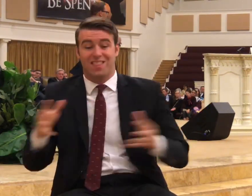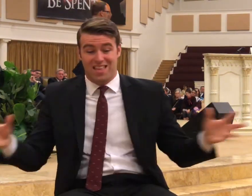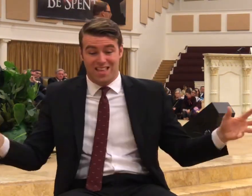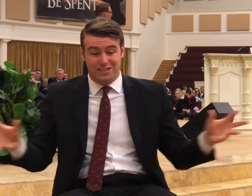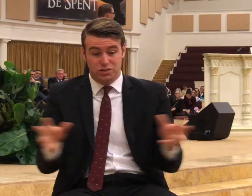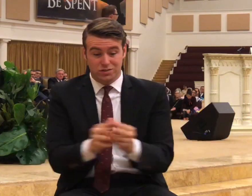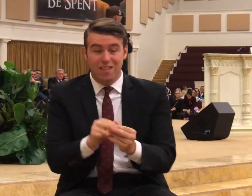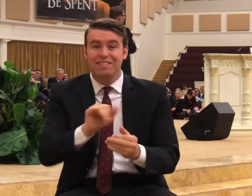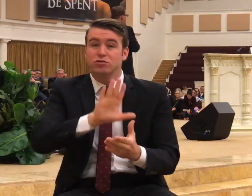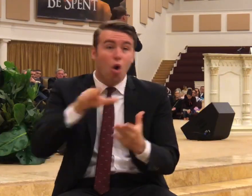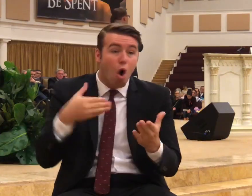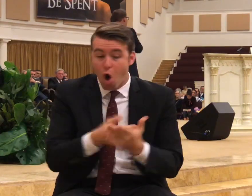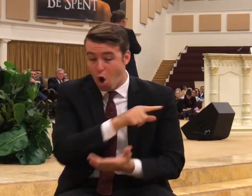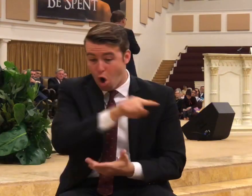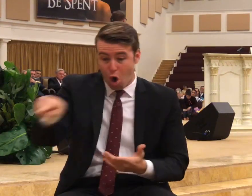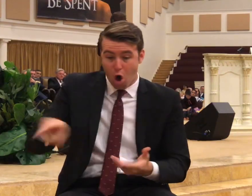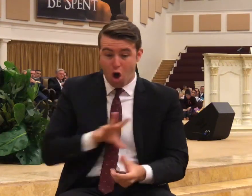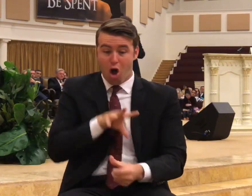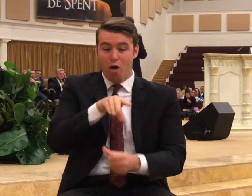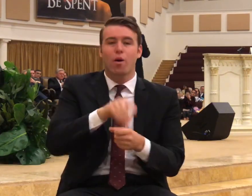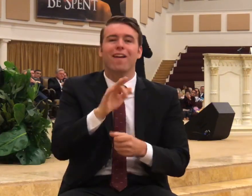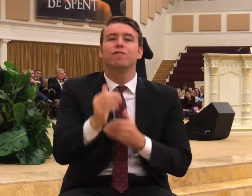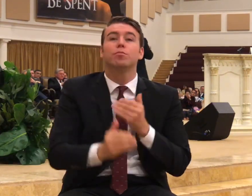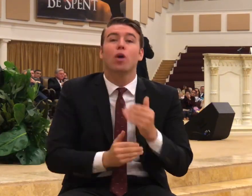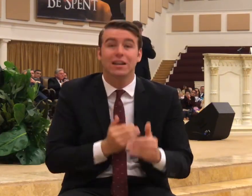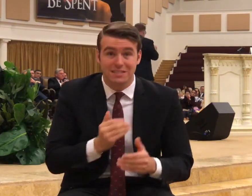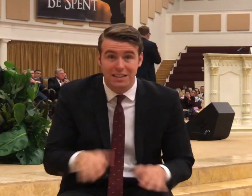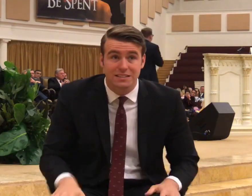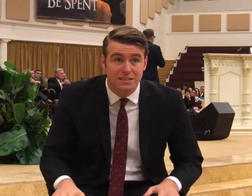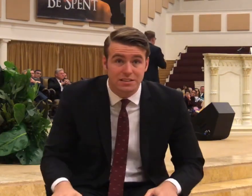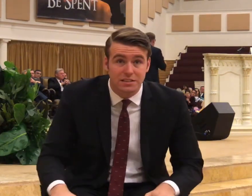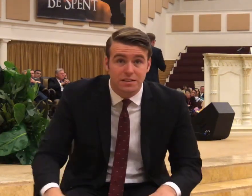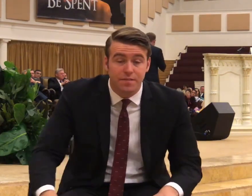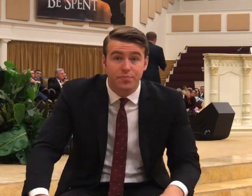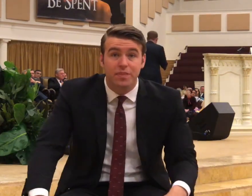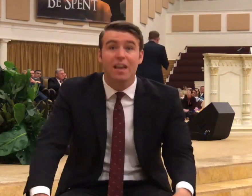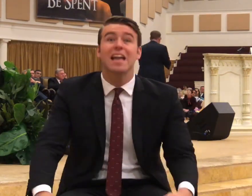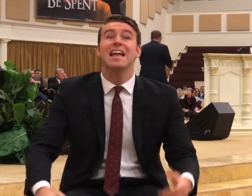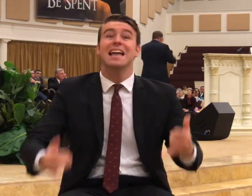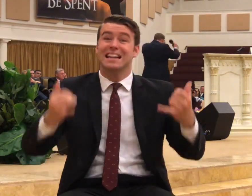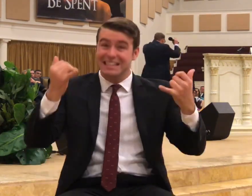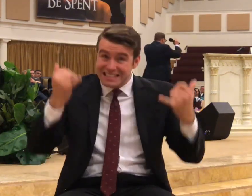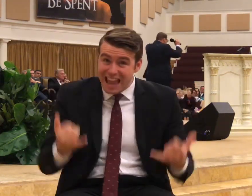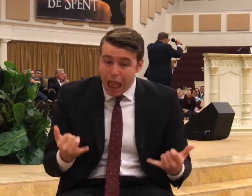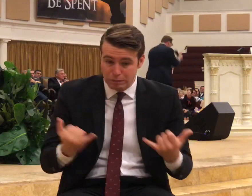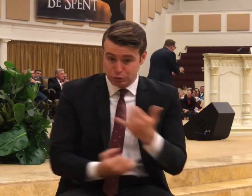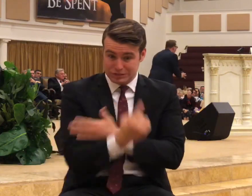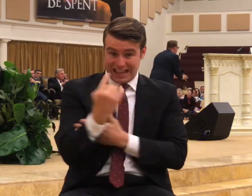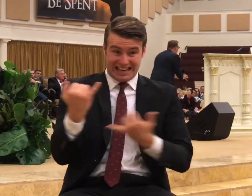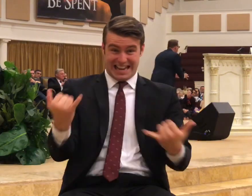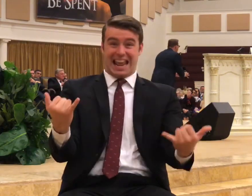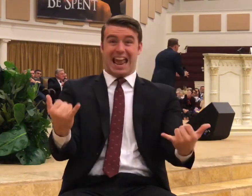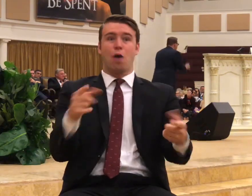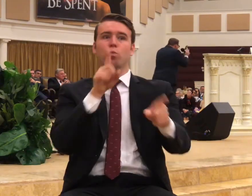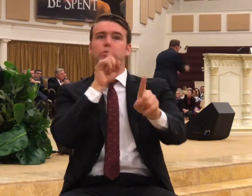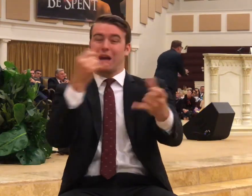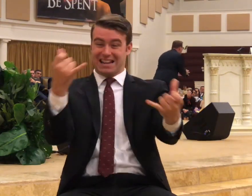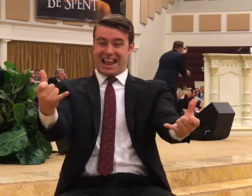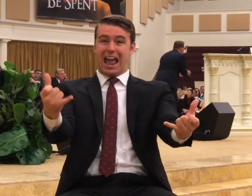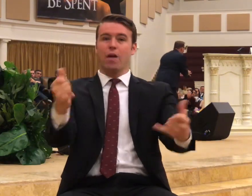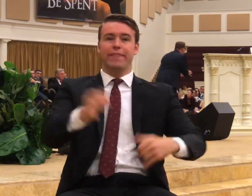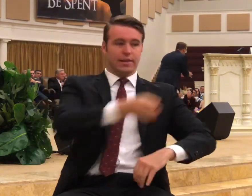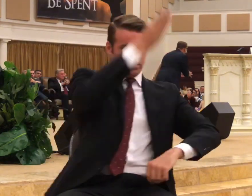process. And how? Yeah. Now is the day of salvation. I got to respond now because